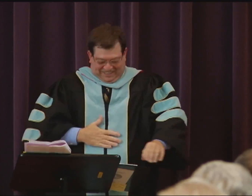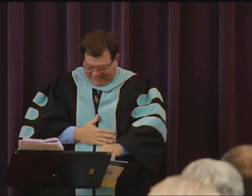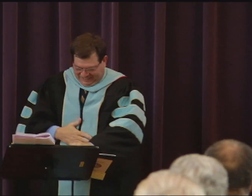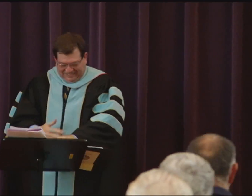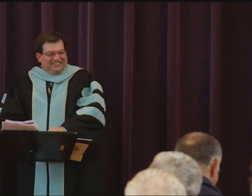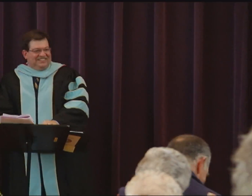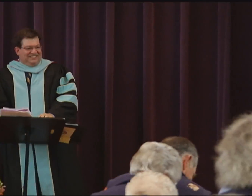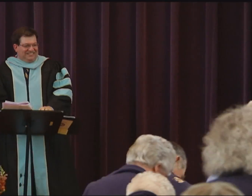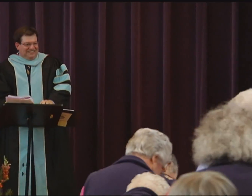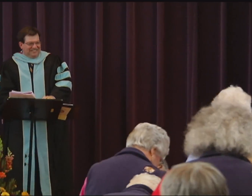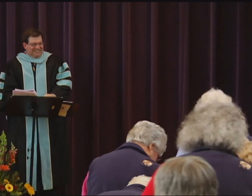Please be seated.